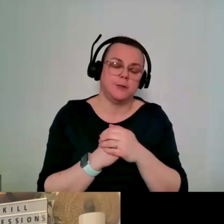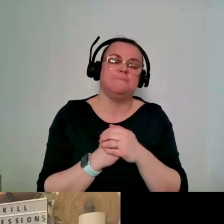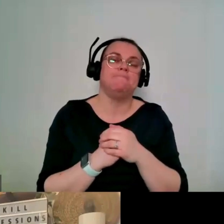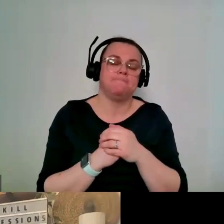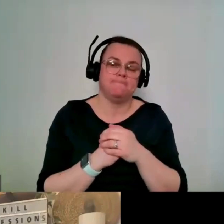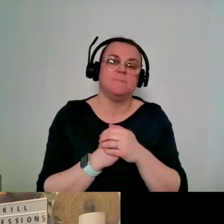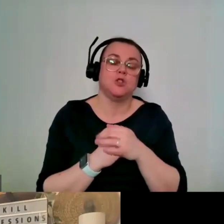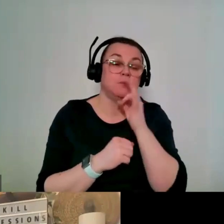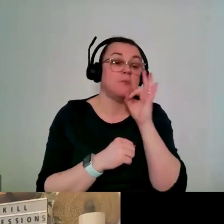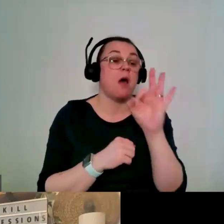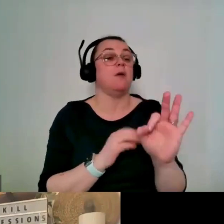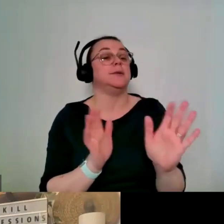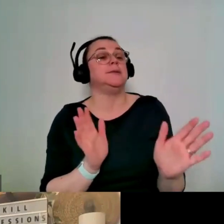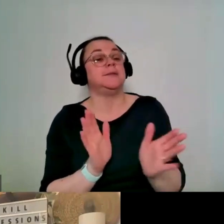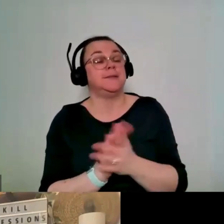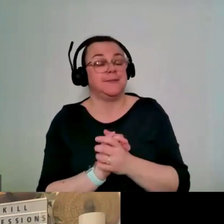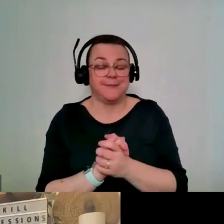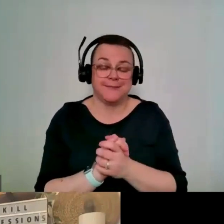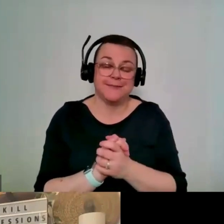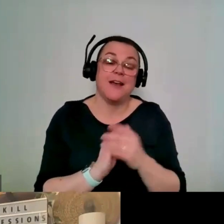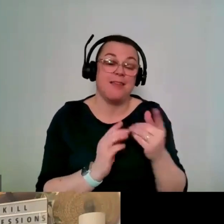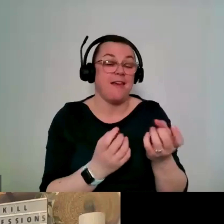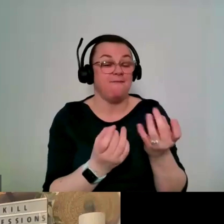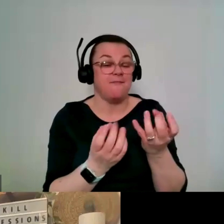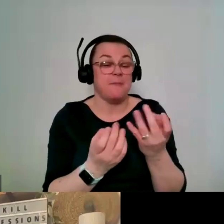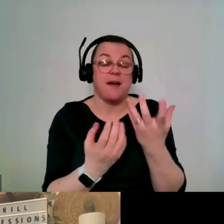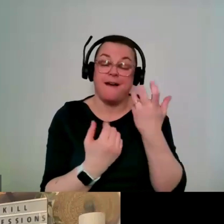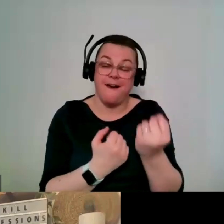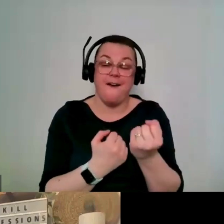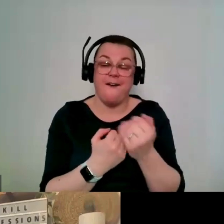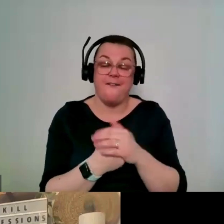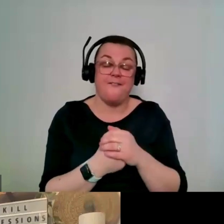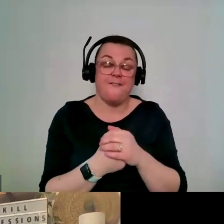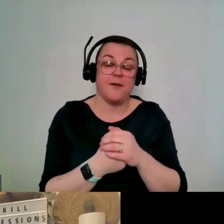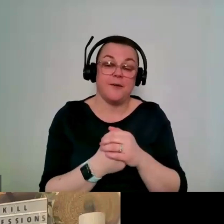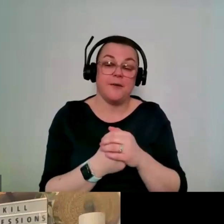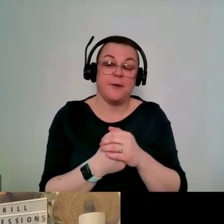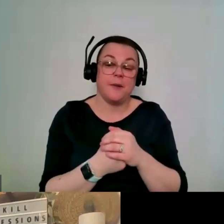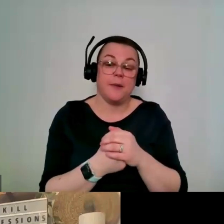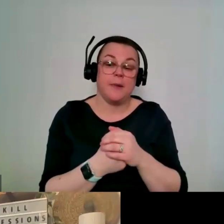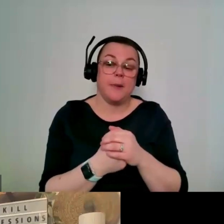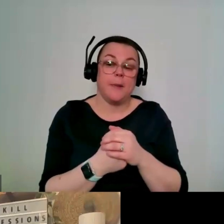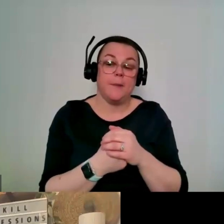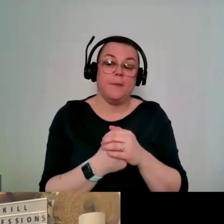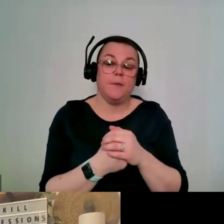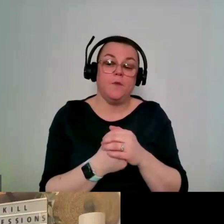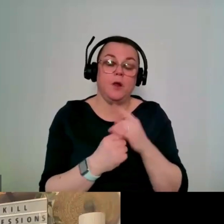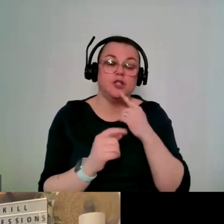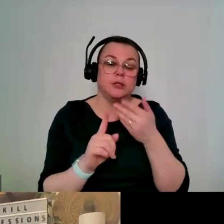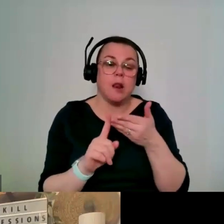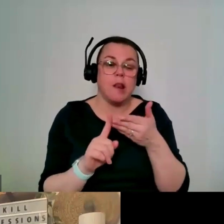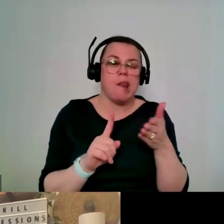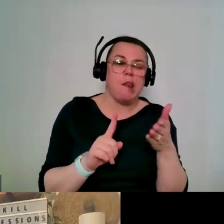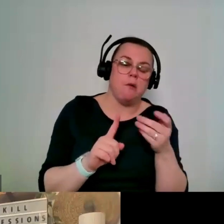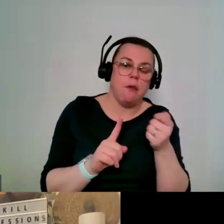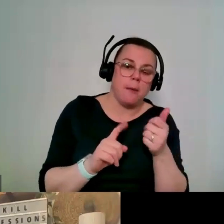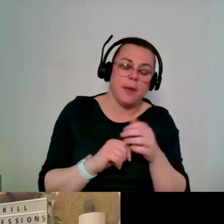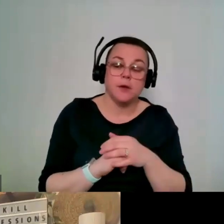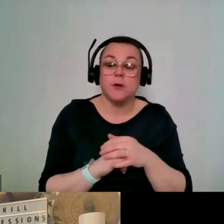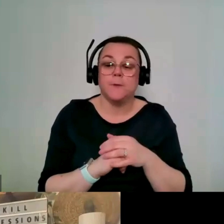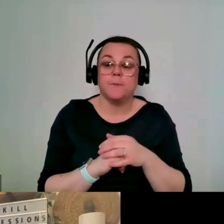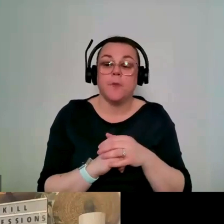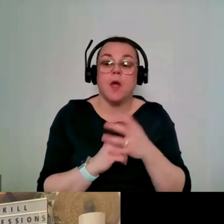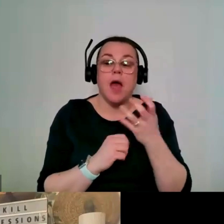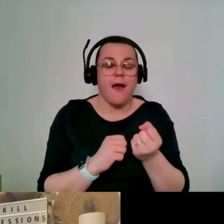asking. And then you're getting the feedback that you're after, I suppose. Just to segue away from the questions for a second, we're getting